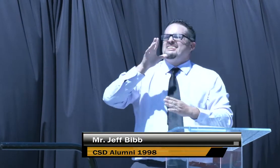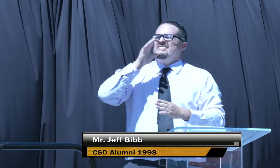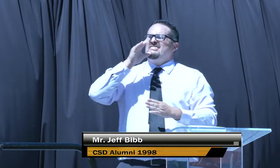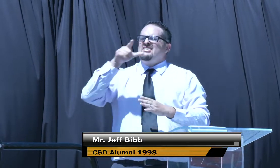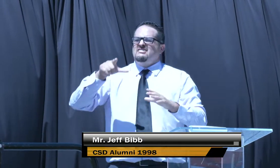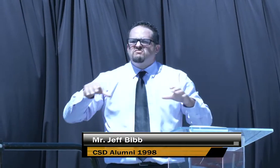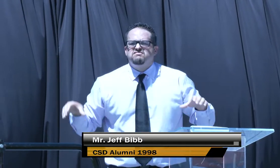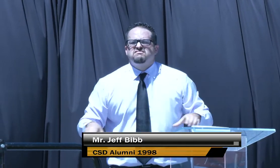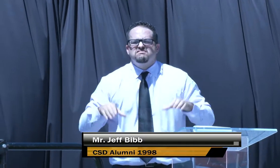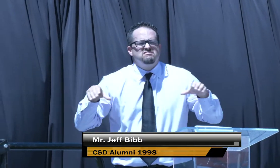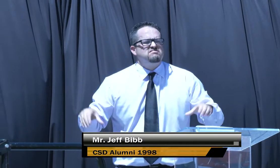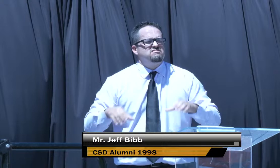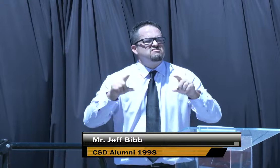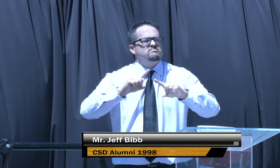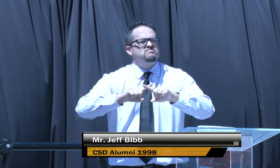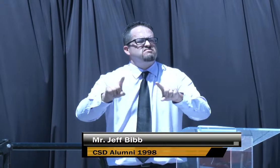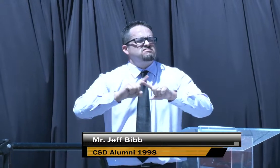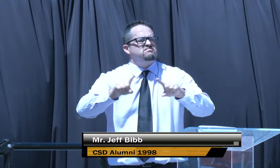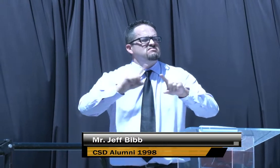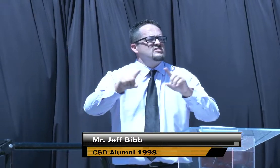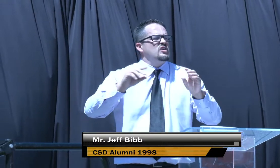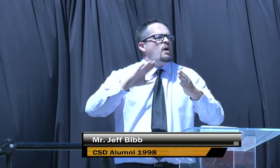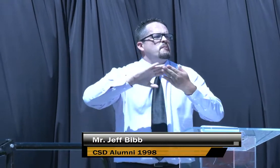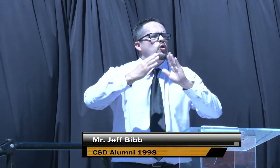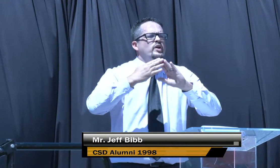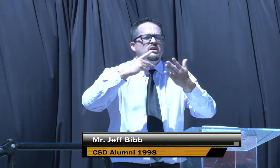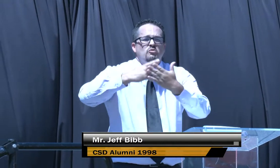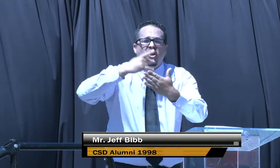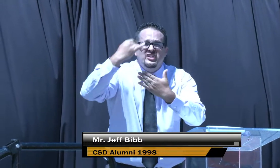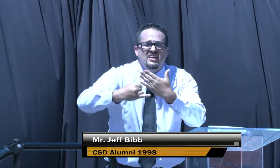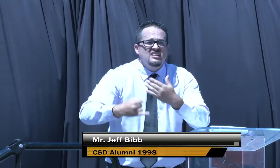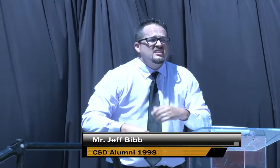She also volunteered for various community projects,